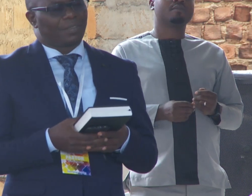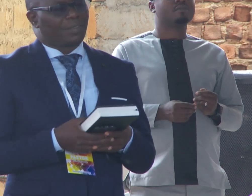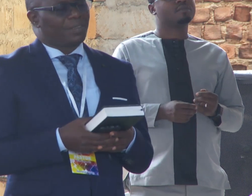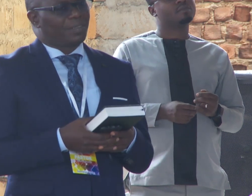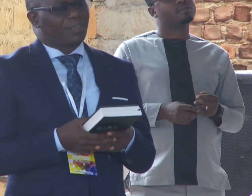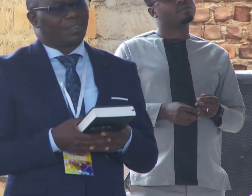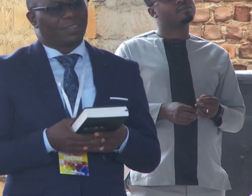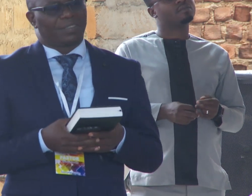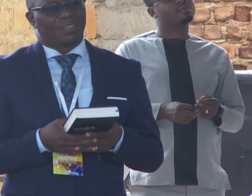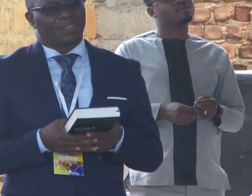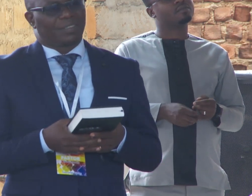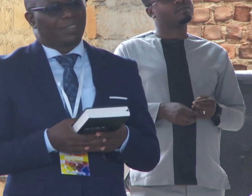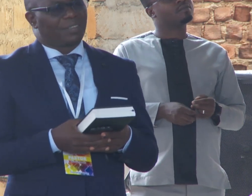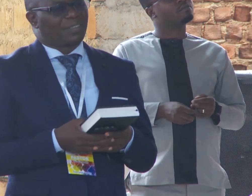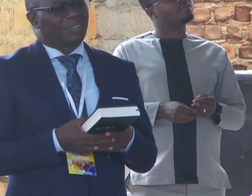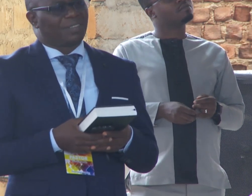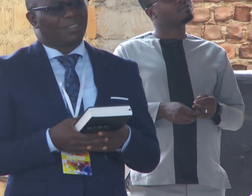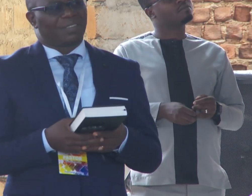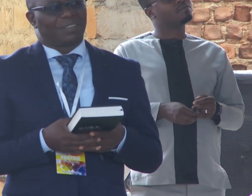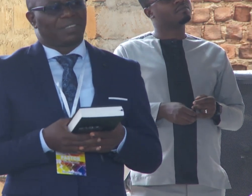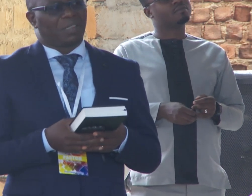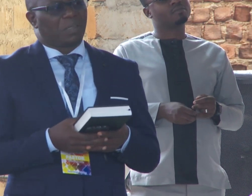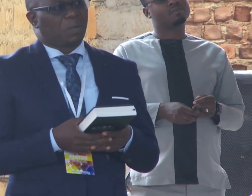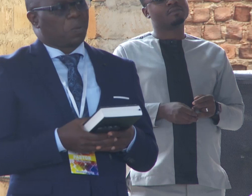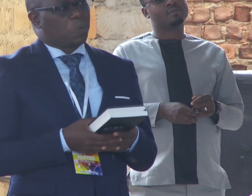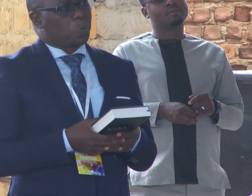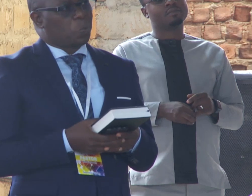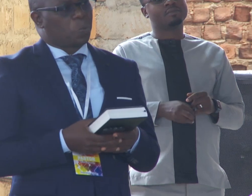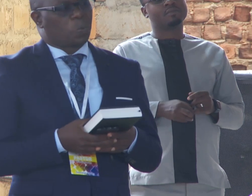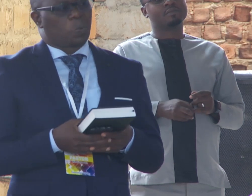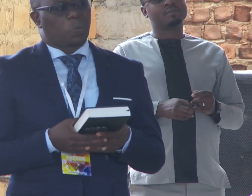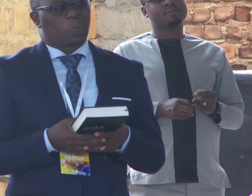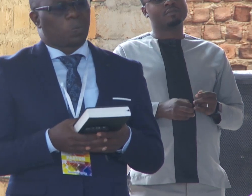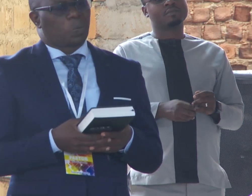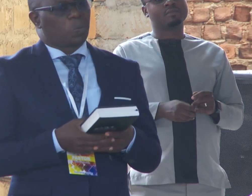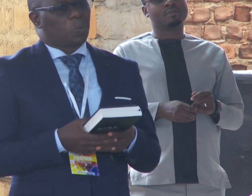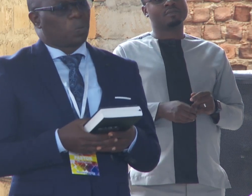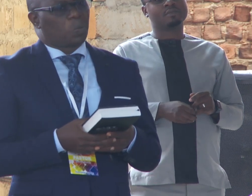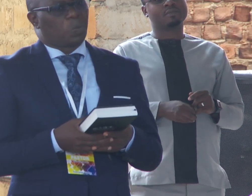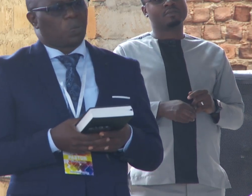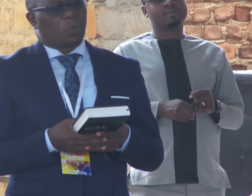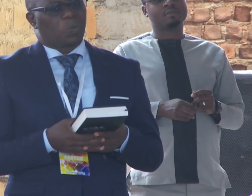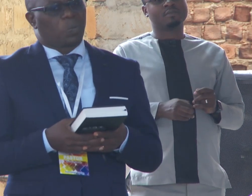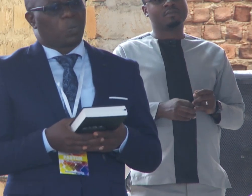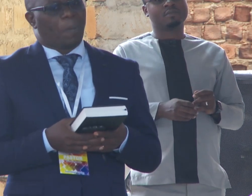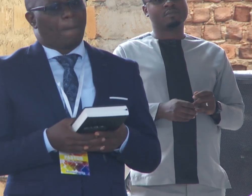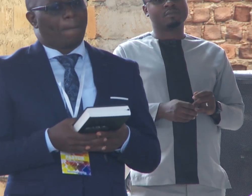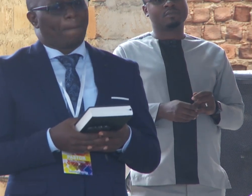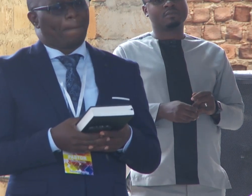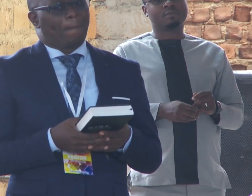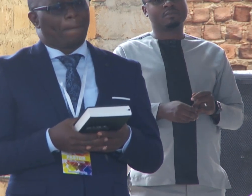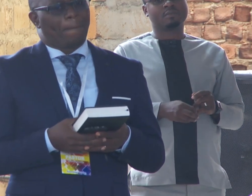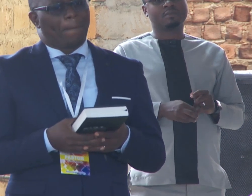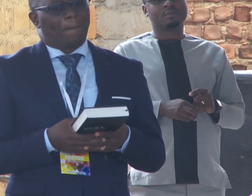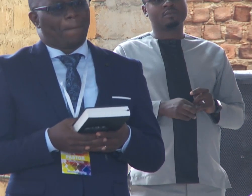That which he establishes and that was the pastor's vision, the bishop's vision, teams. To